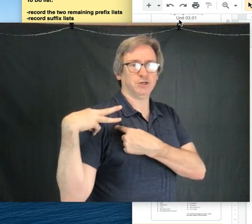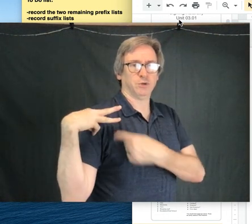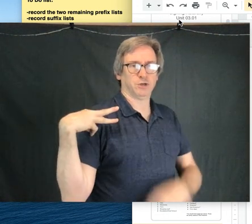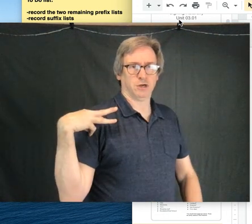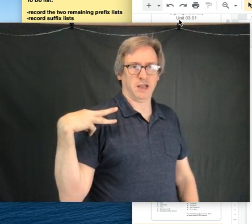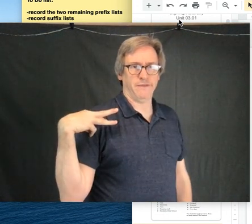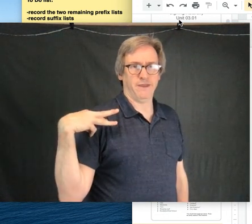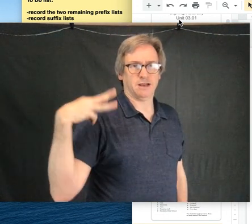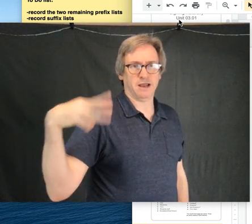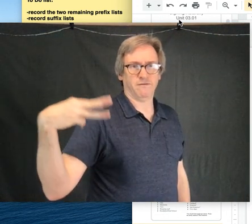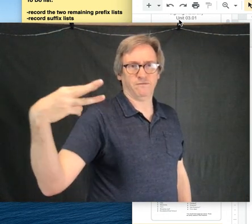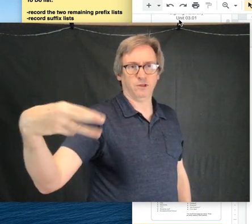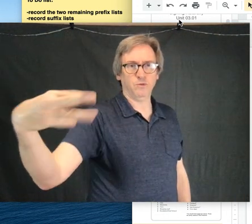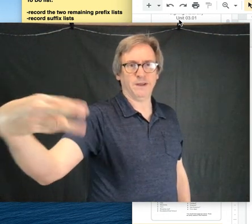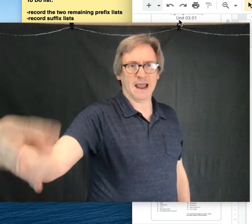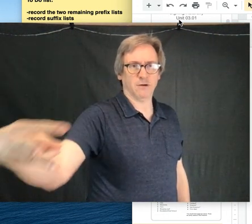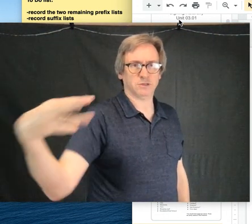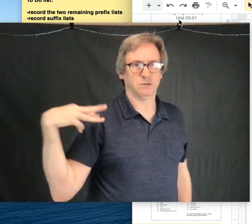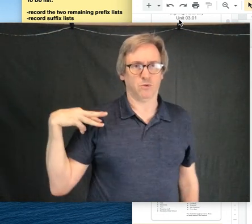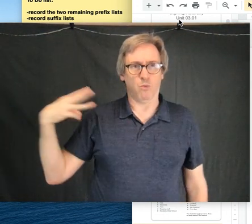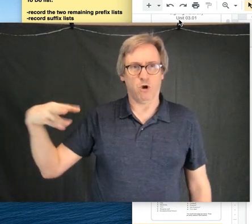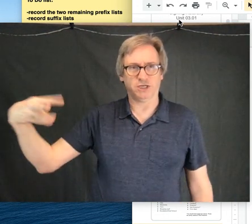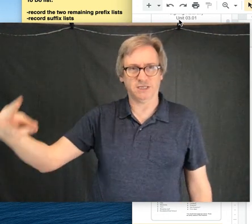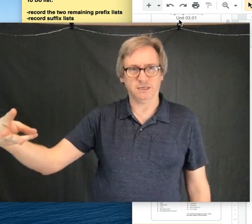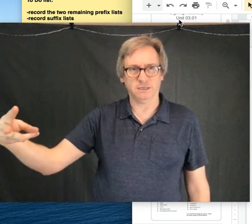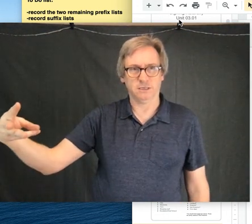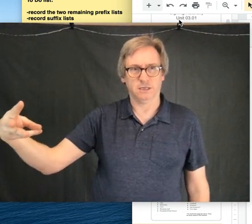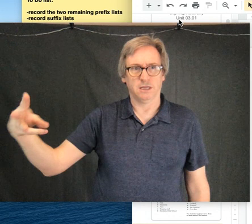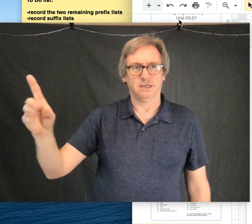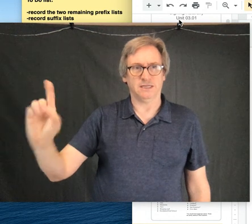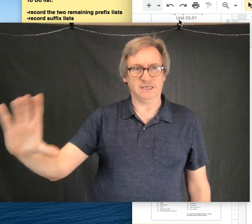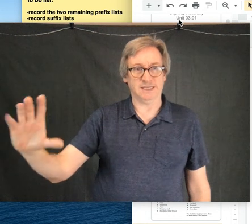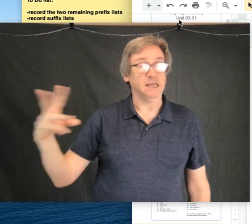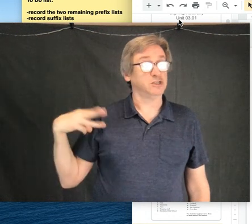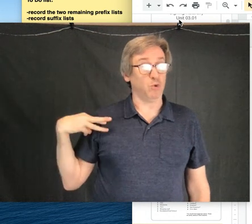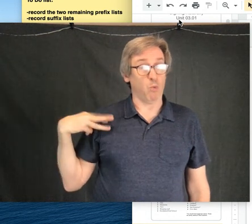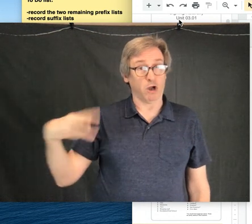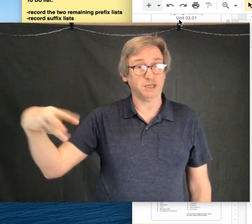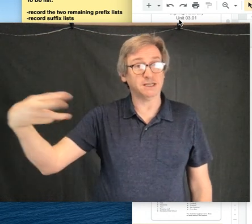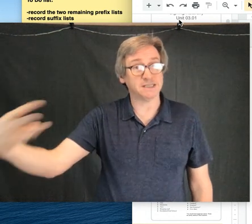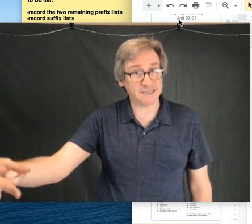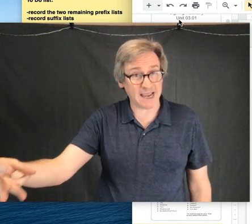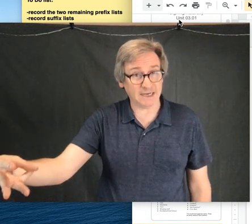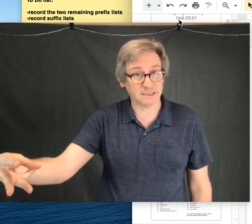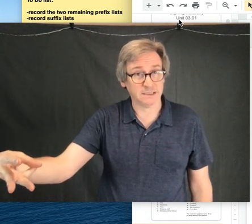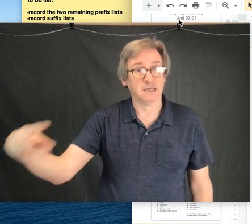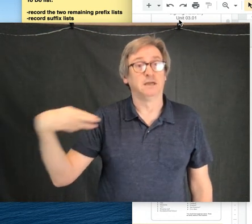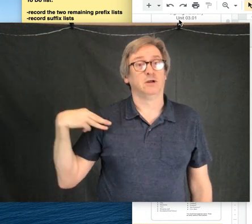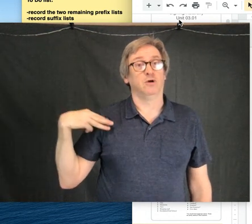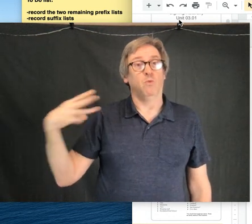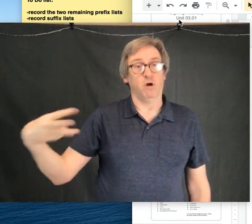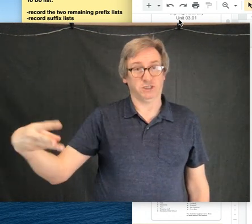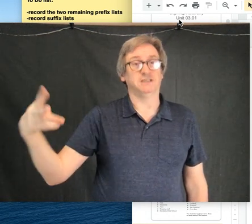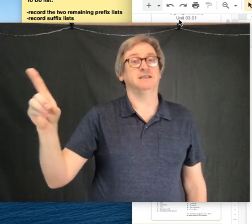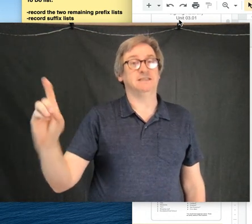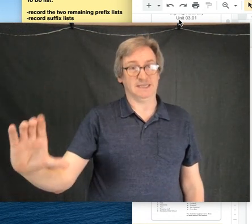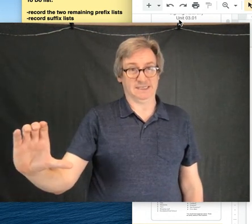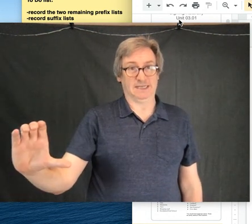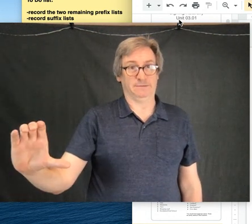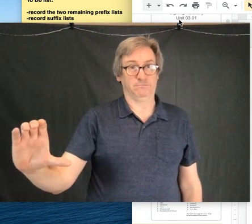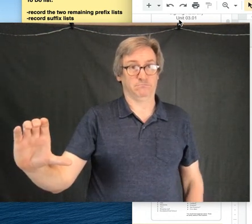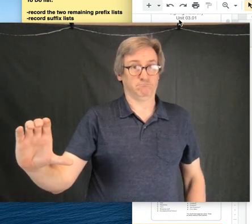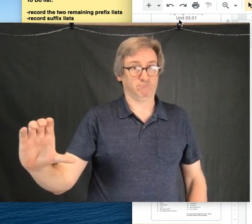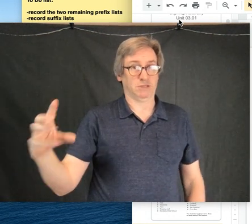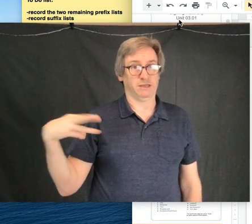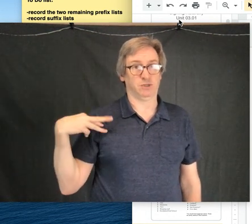touch your shoulder and then kind of loop it out. Washington, D.C. So Washington State, Washington,